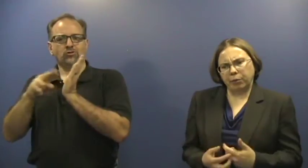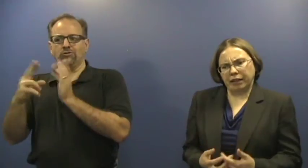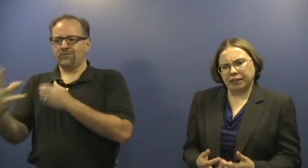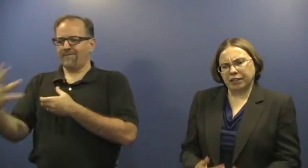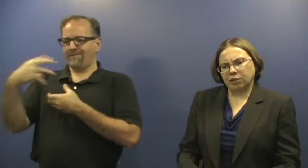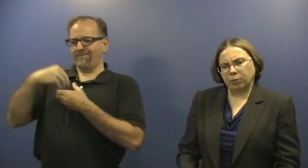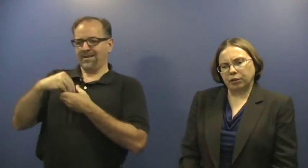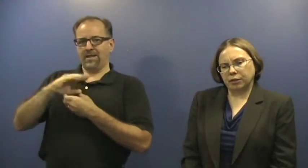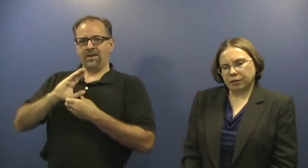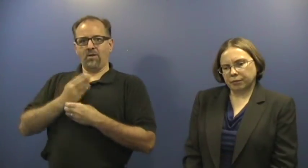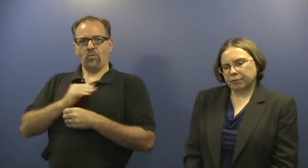practicing interpreters?